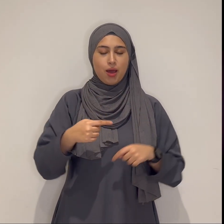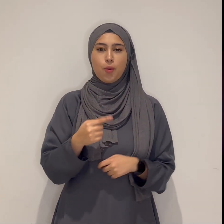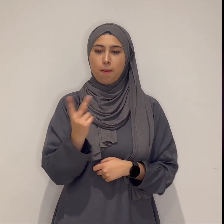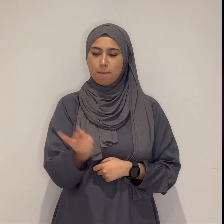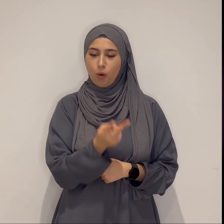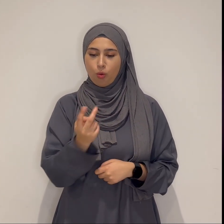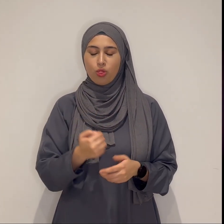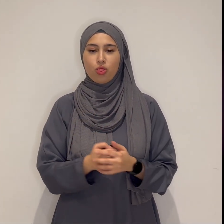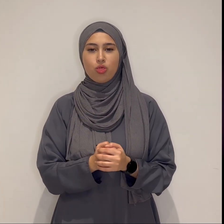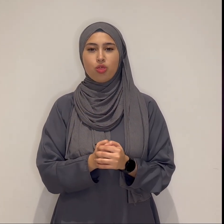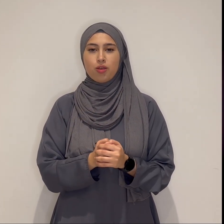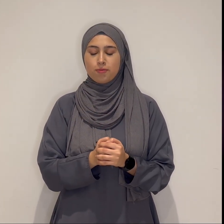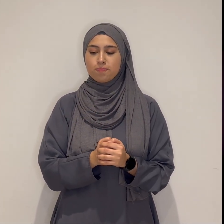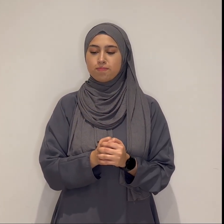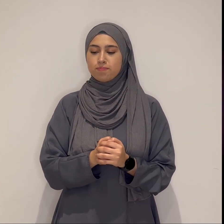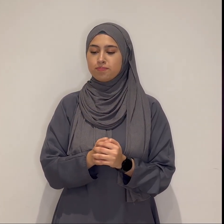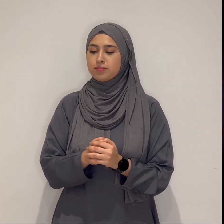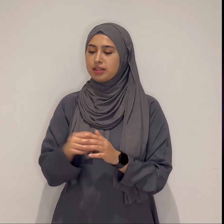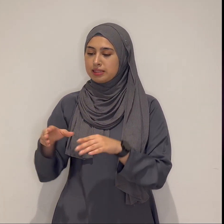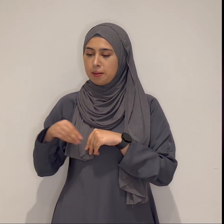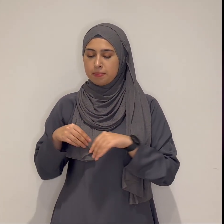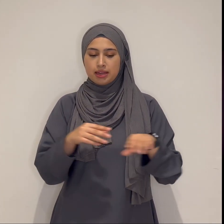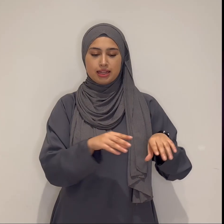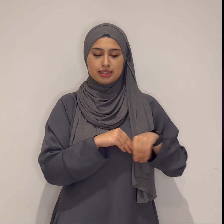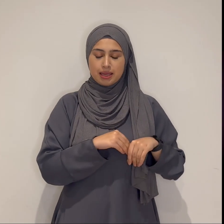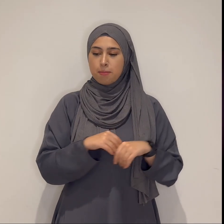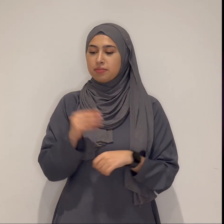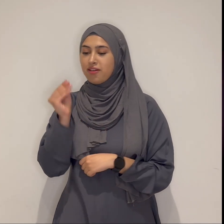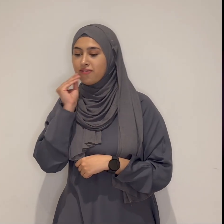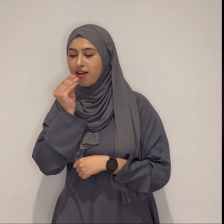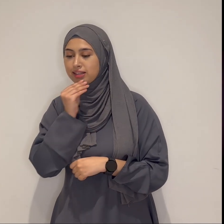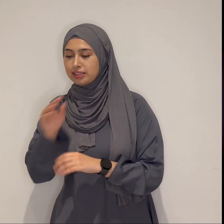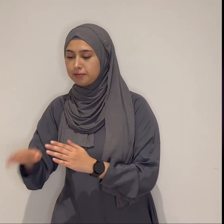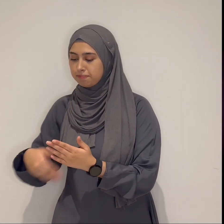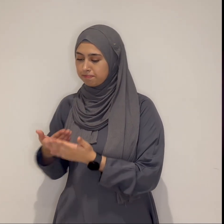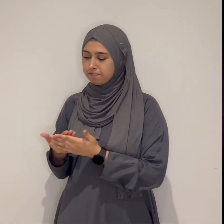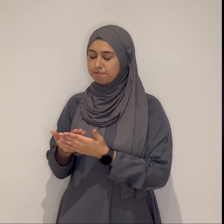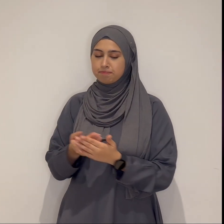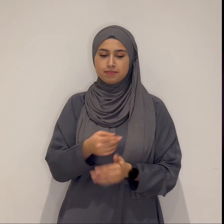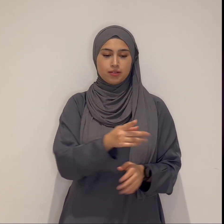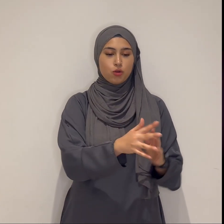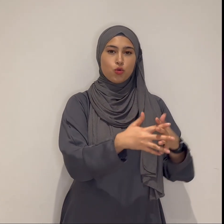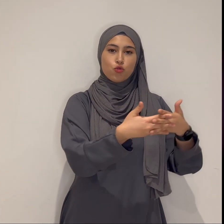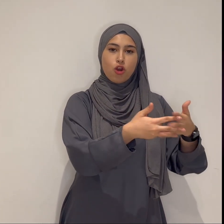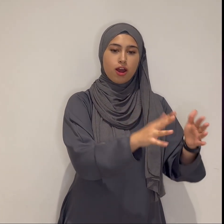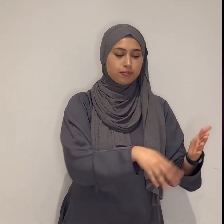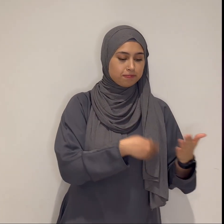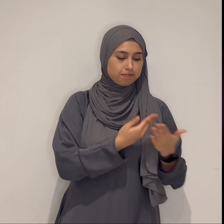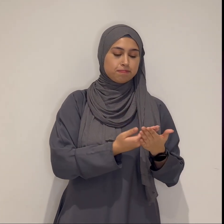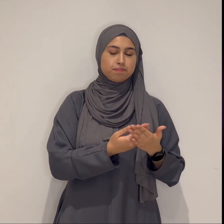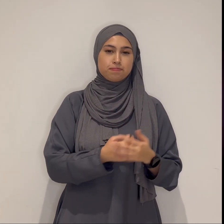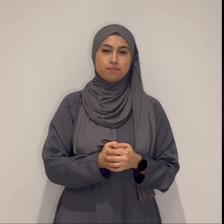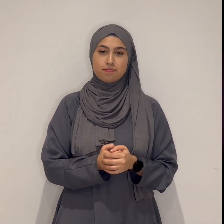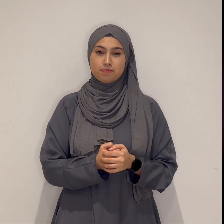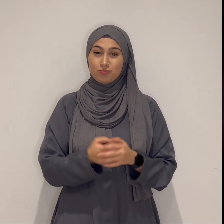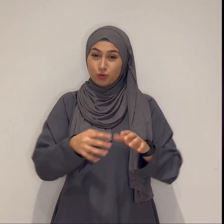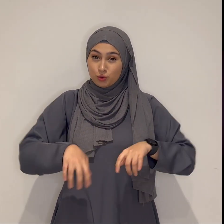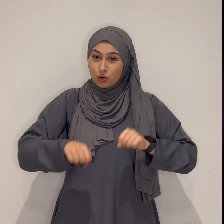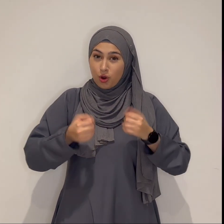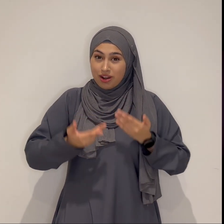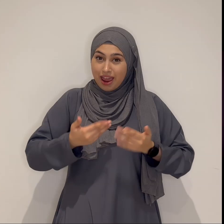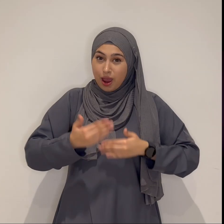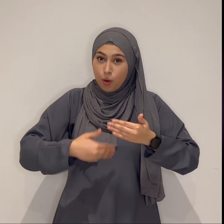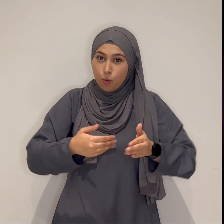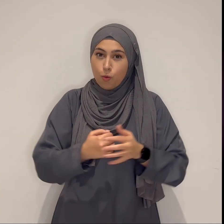these, the Quran and the fasting, to intercede for you on the day of judgment. My brothers in Islam, start from